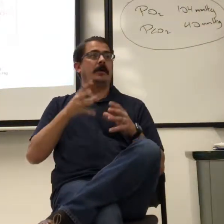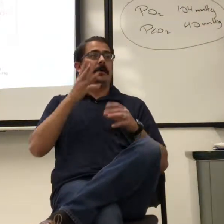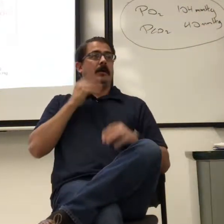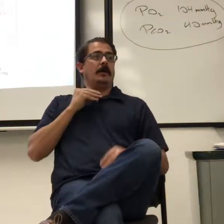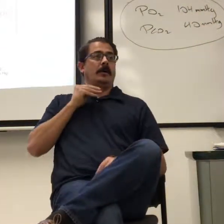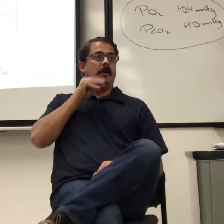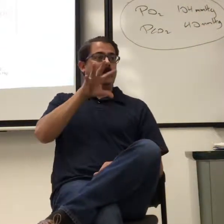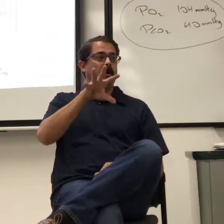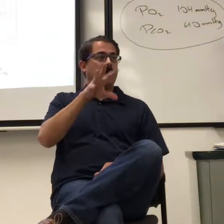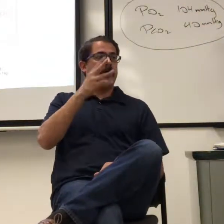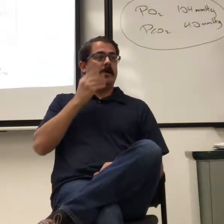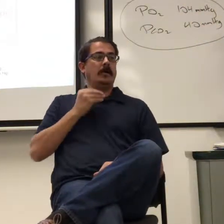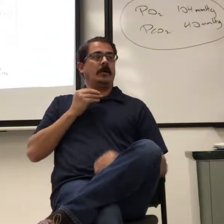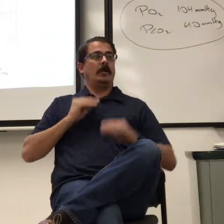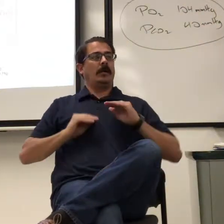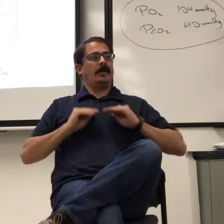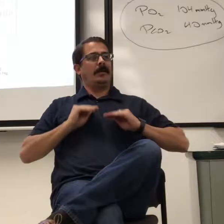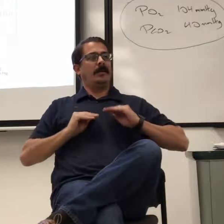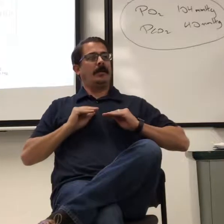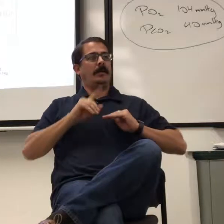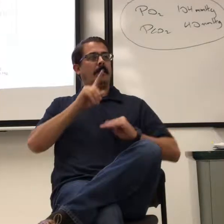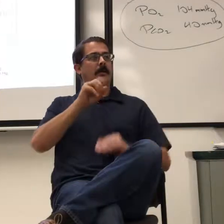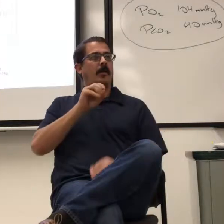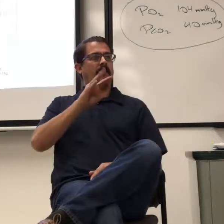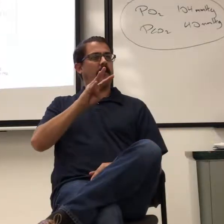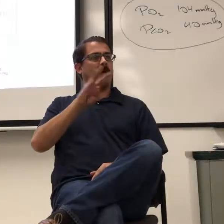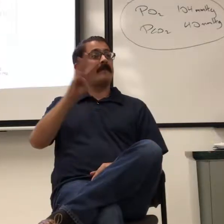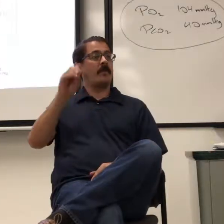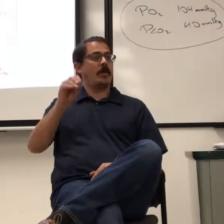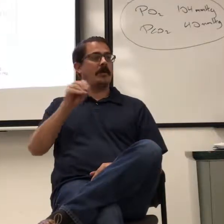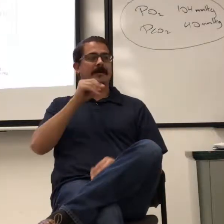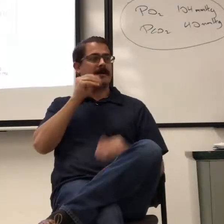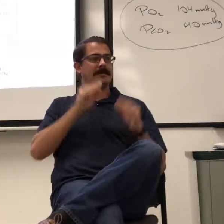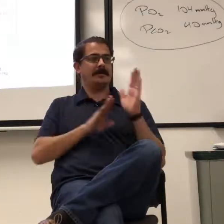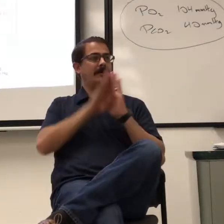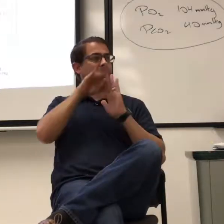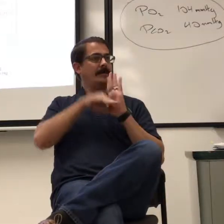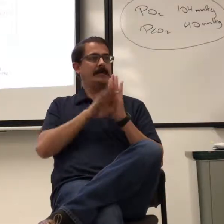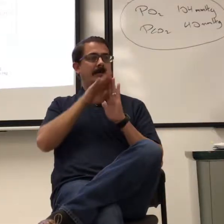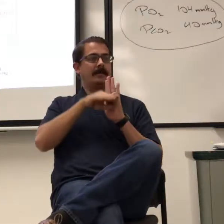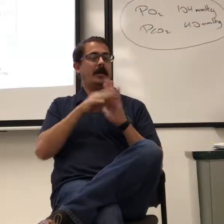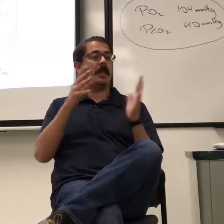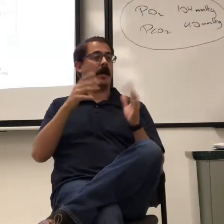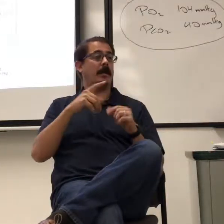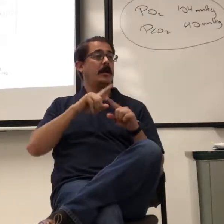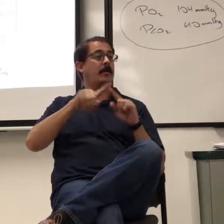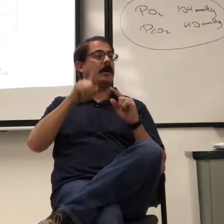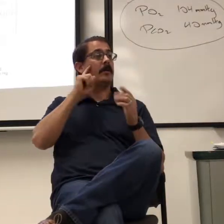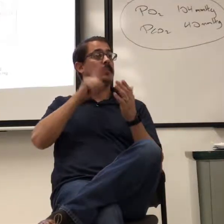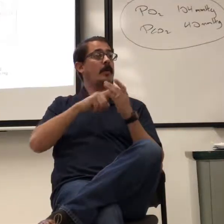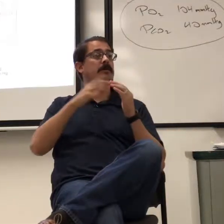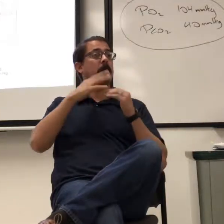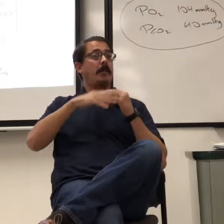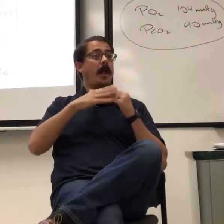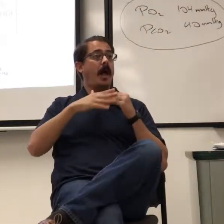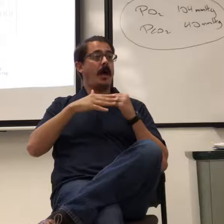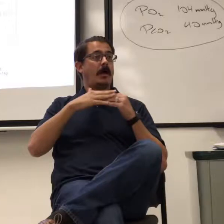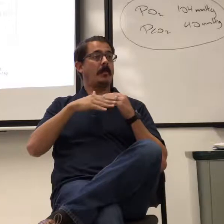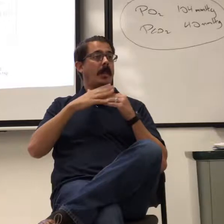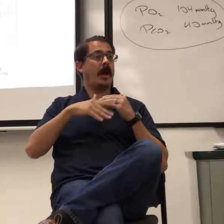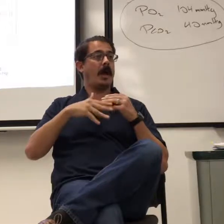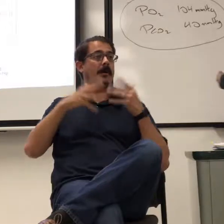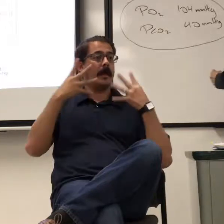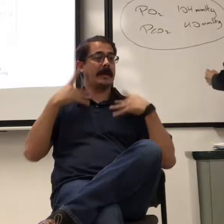at 104.40. And it doesn't really fluctuate very much. But what we see from this is blood coming in.